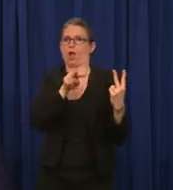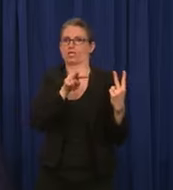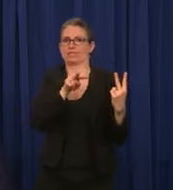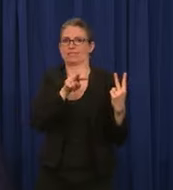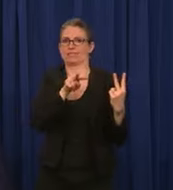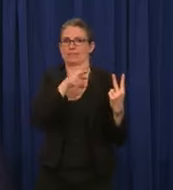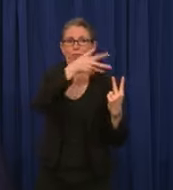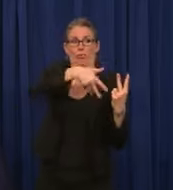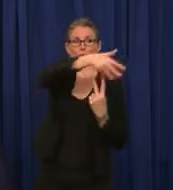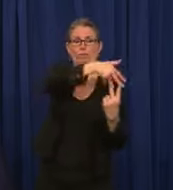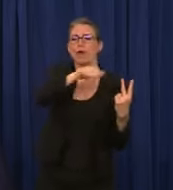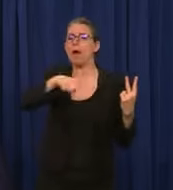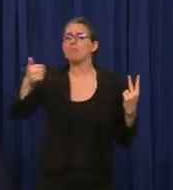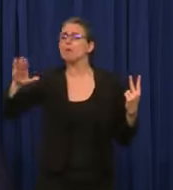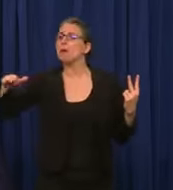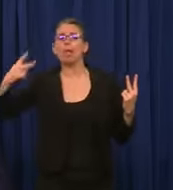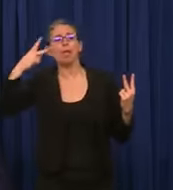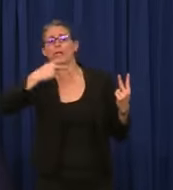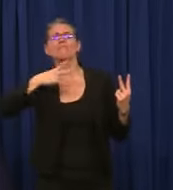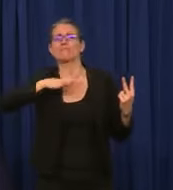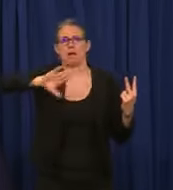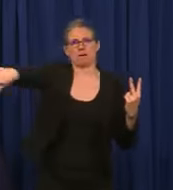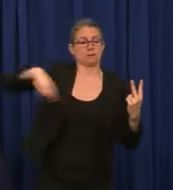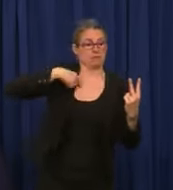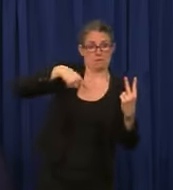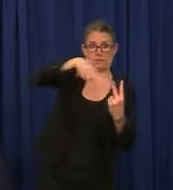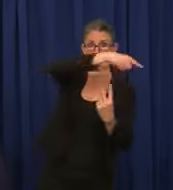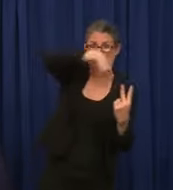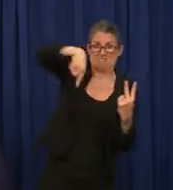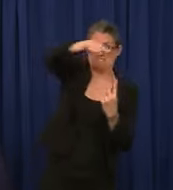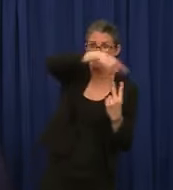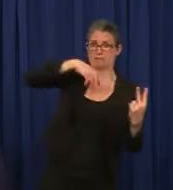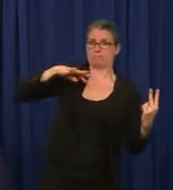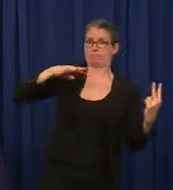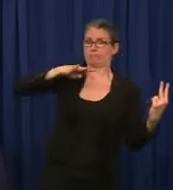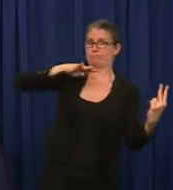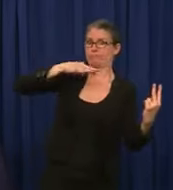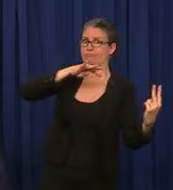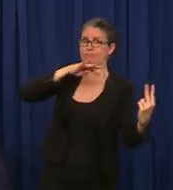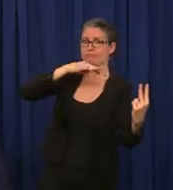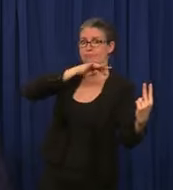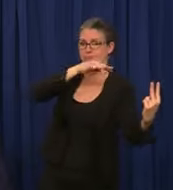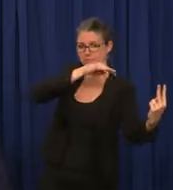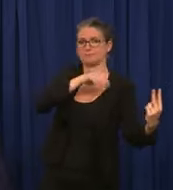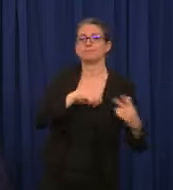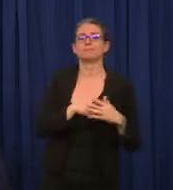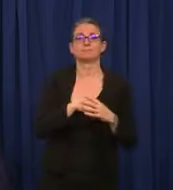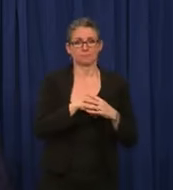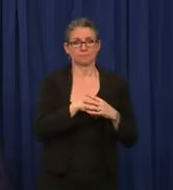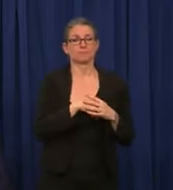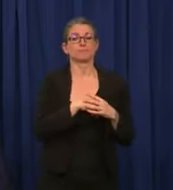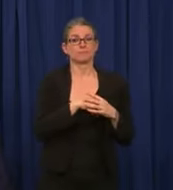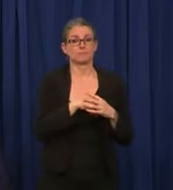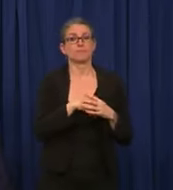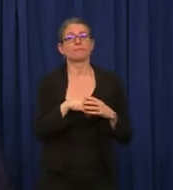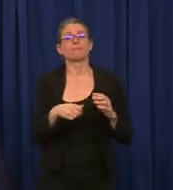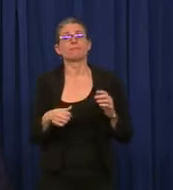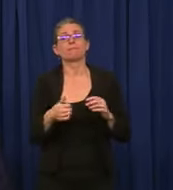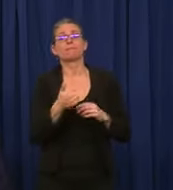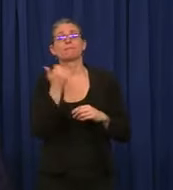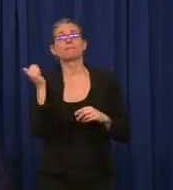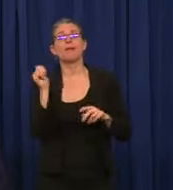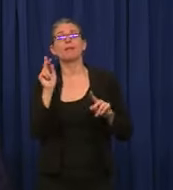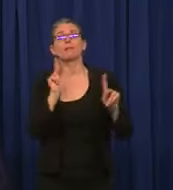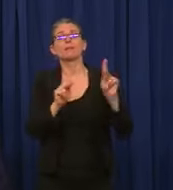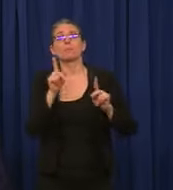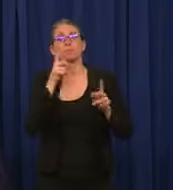there's the individuals who sadly are not well, and we're providing medical as well as other wraparound supports for them. One of the